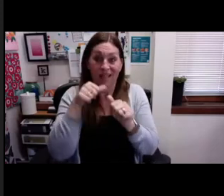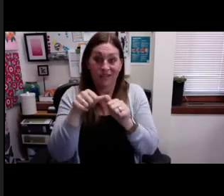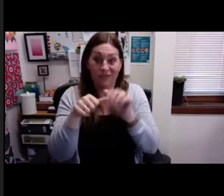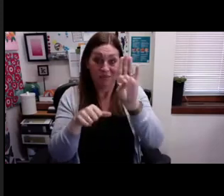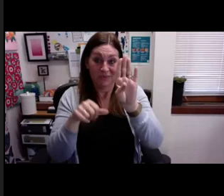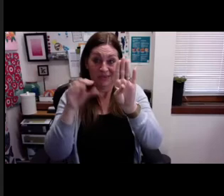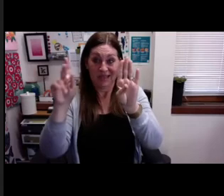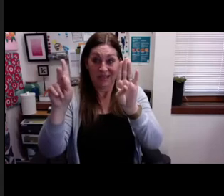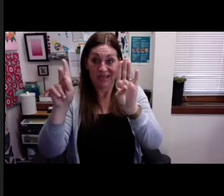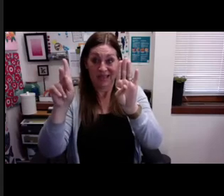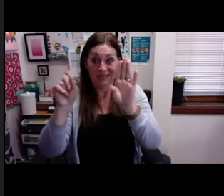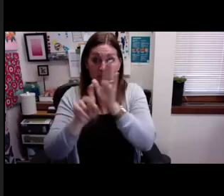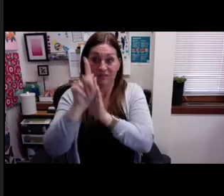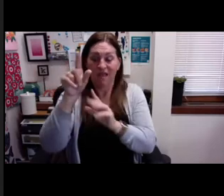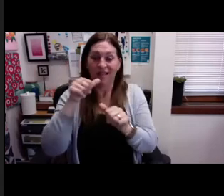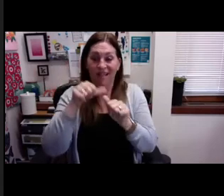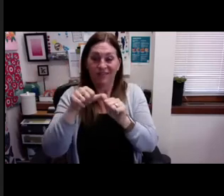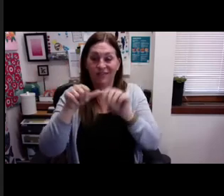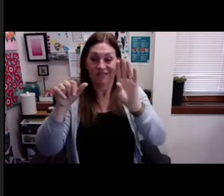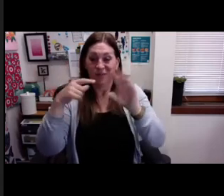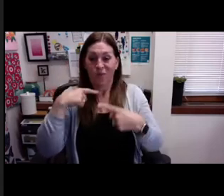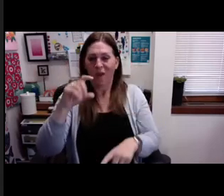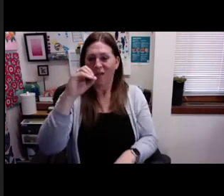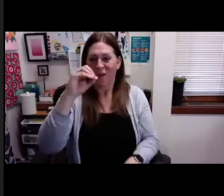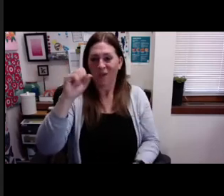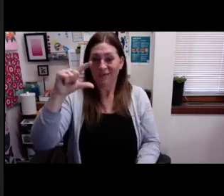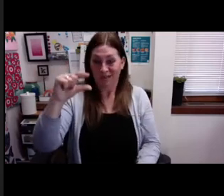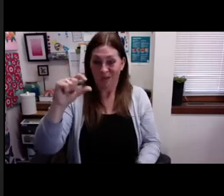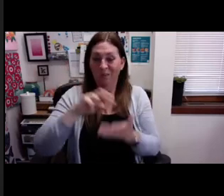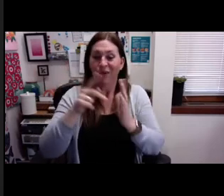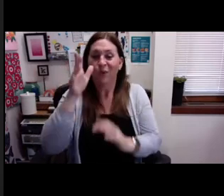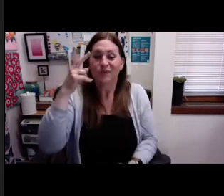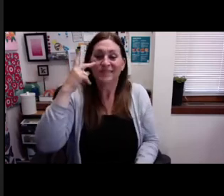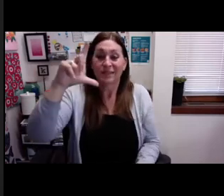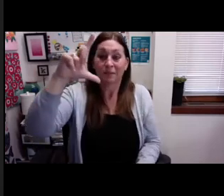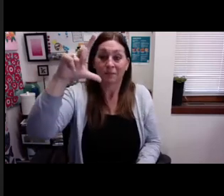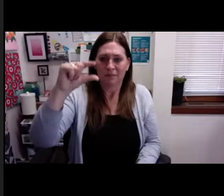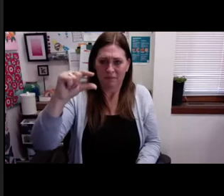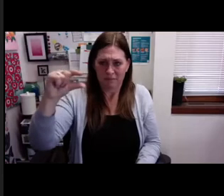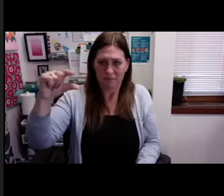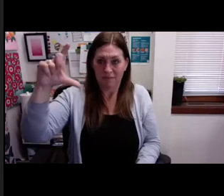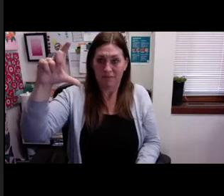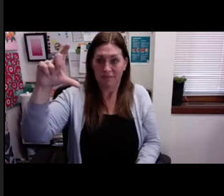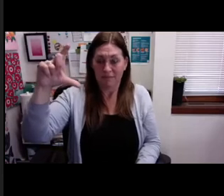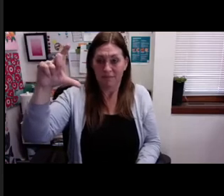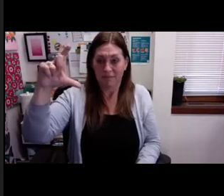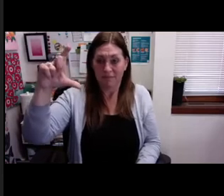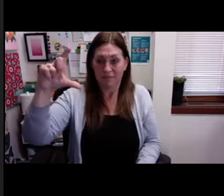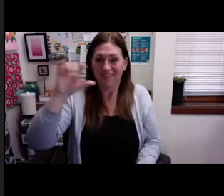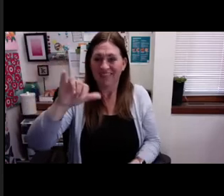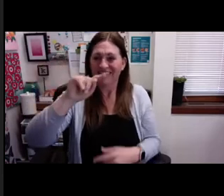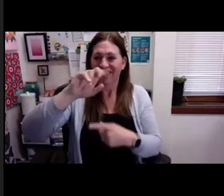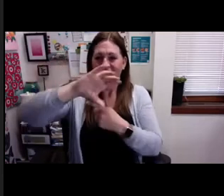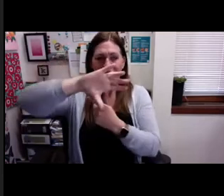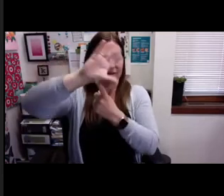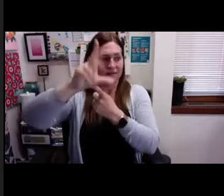right? You would see two tall letters in B and K at the ends while the O's are small. So you would see big, small,